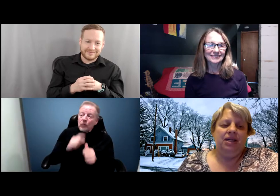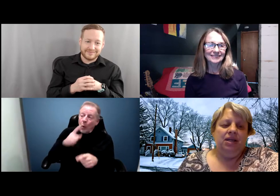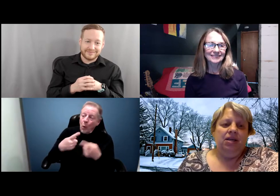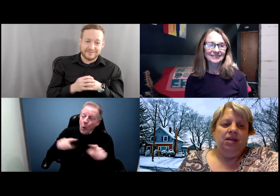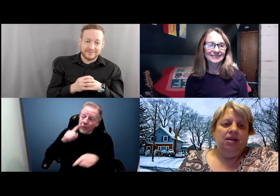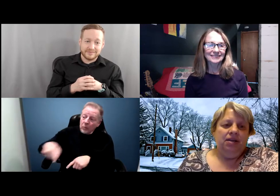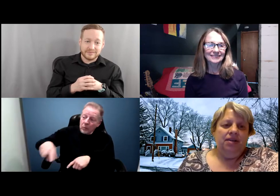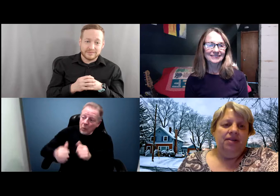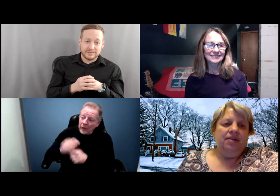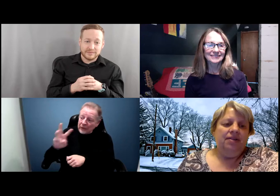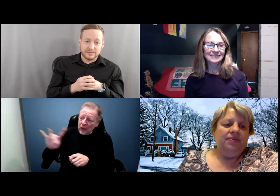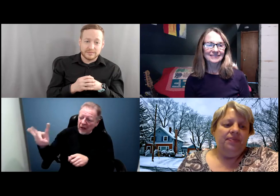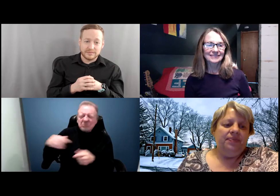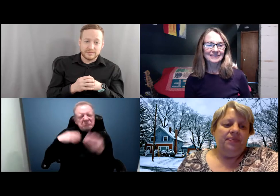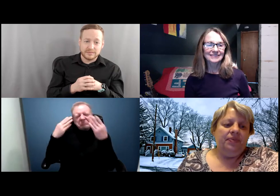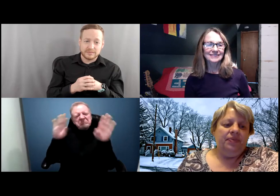me.